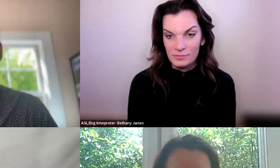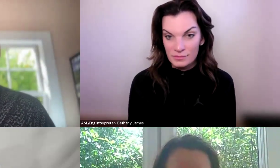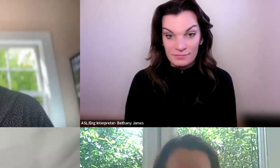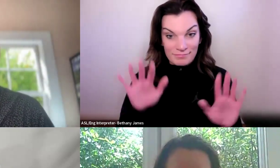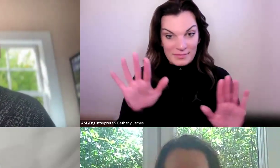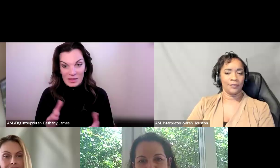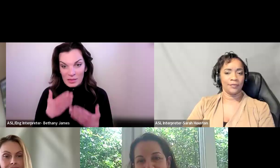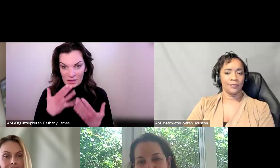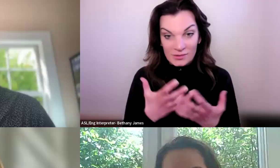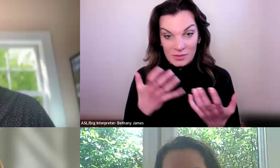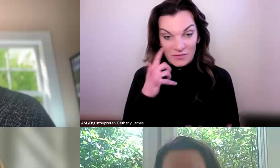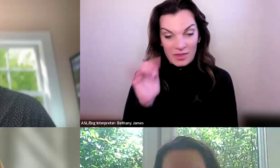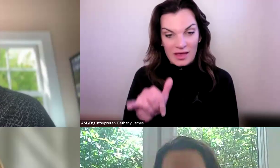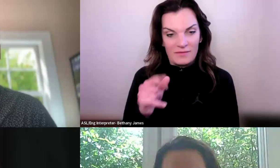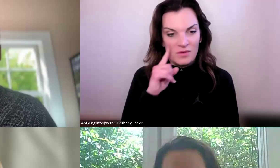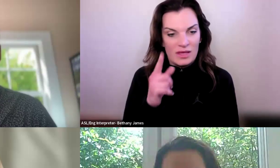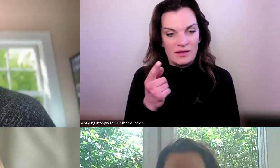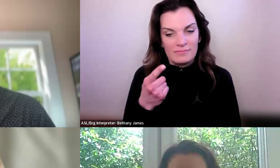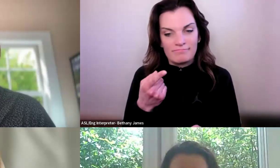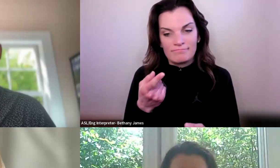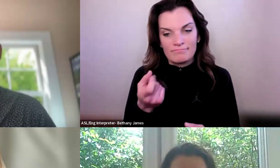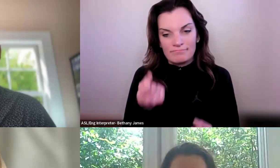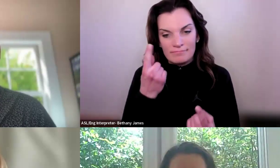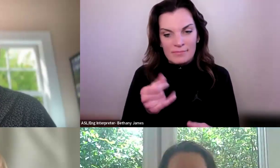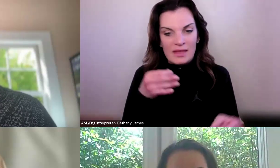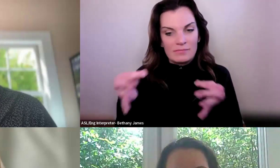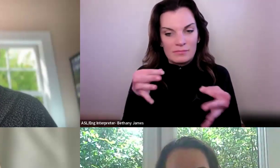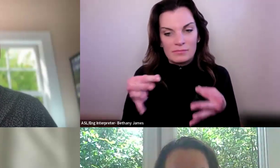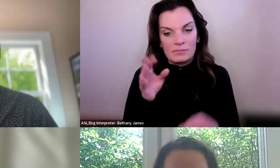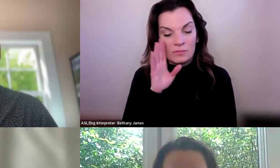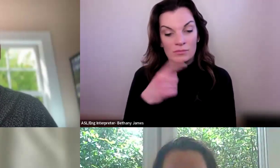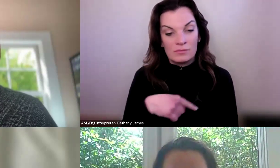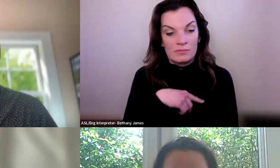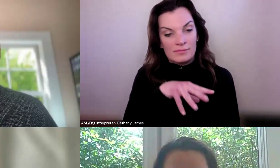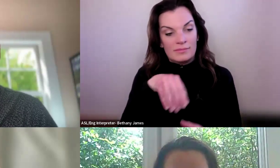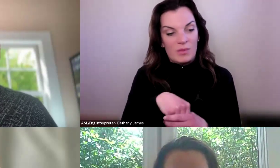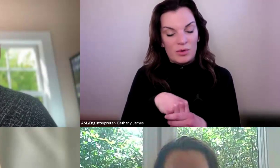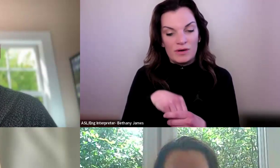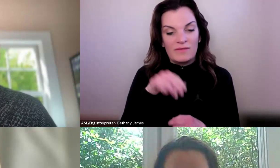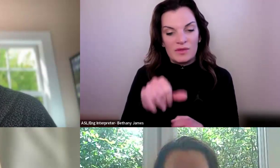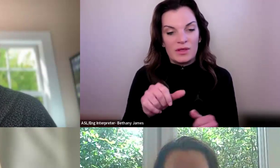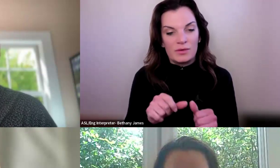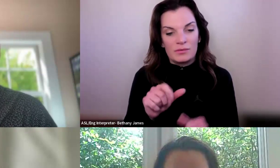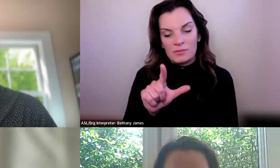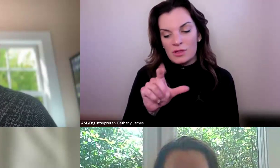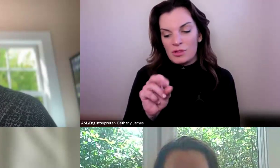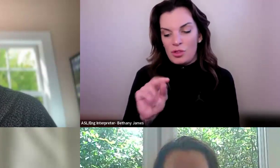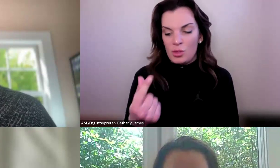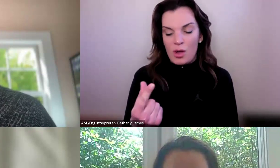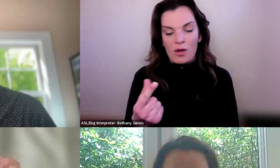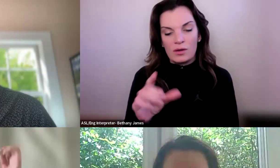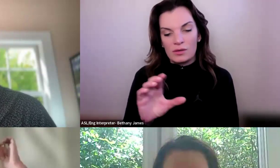Amazing. Thanks so much for that overview. And, I think as a member of the long COVID patient community,